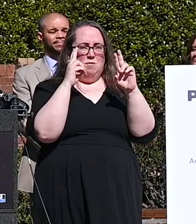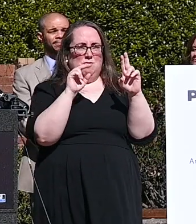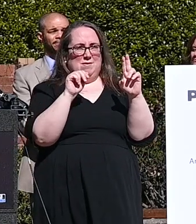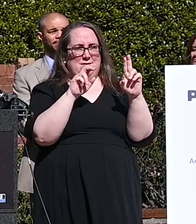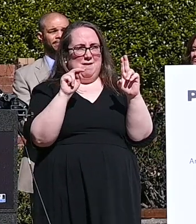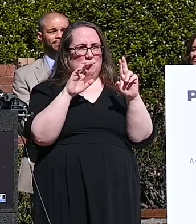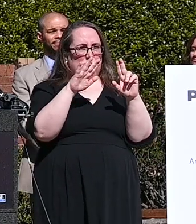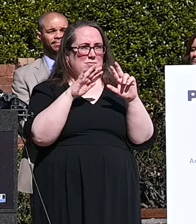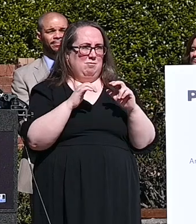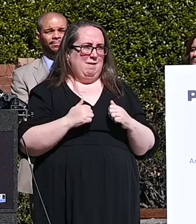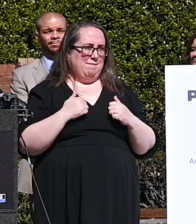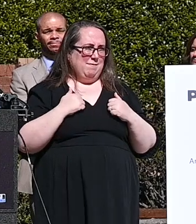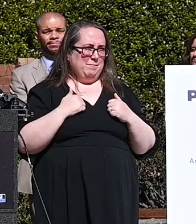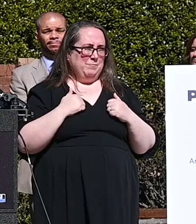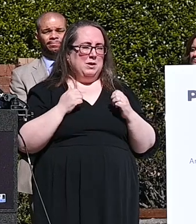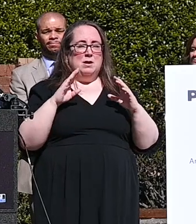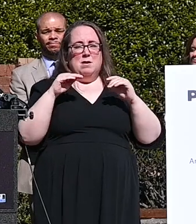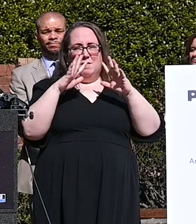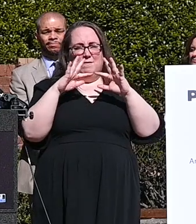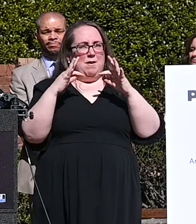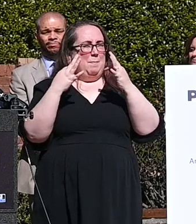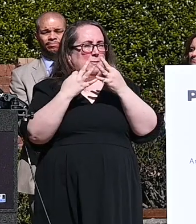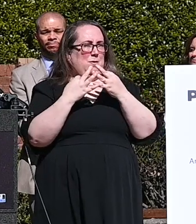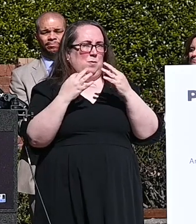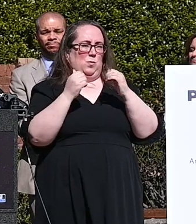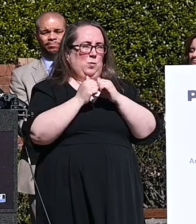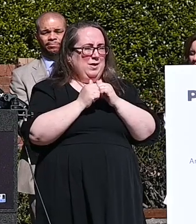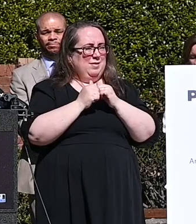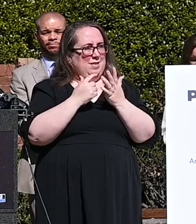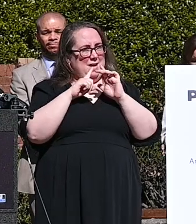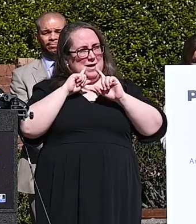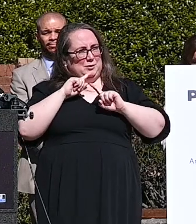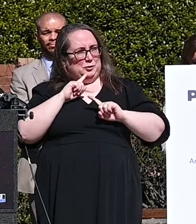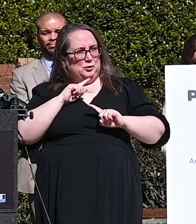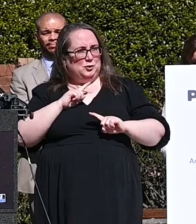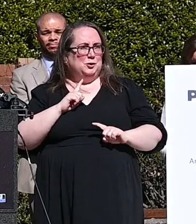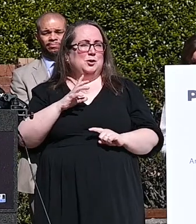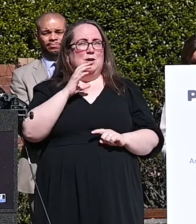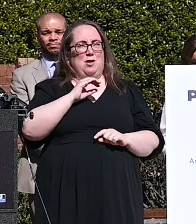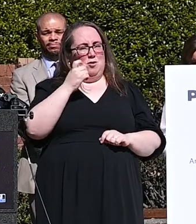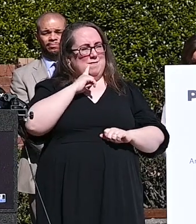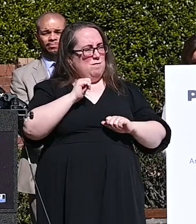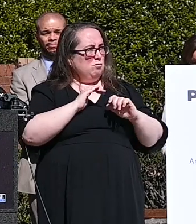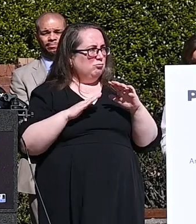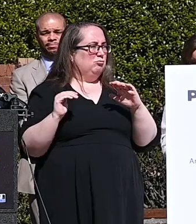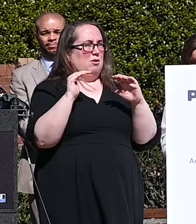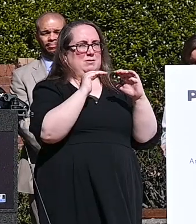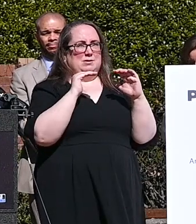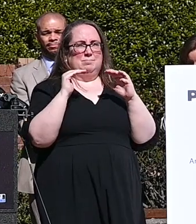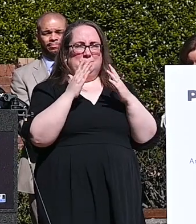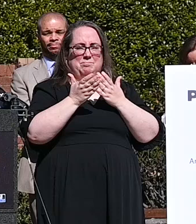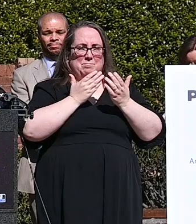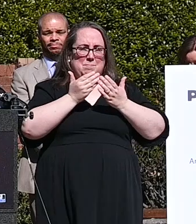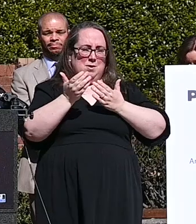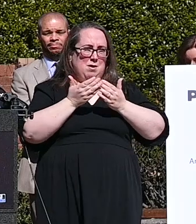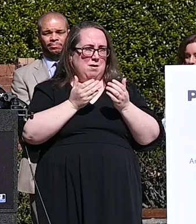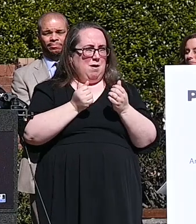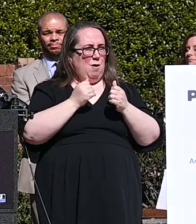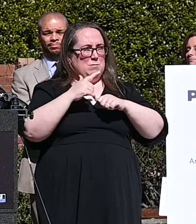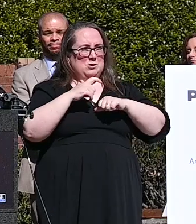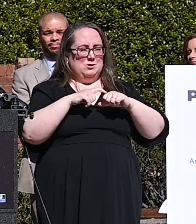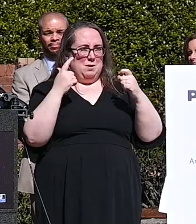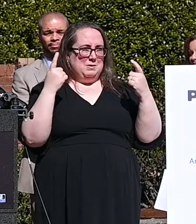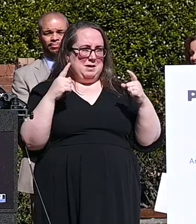life, providing her family with long overdue answers, and seeking justice no matter how much time